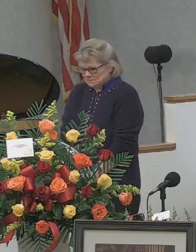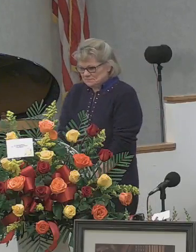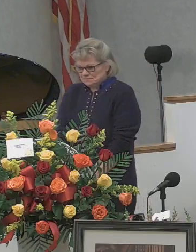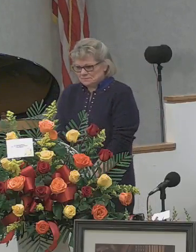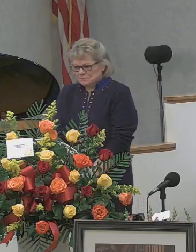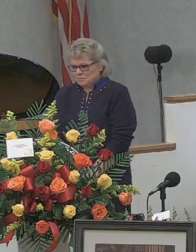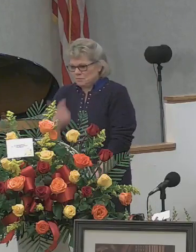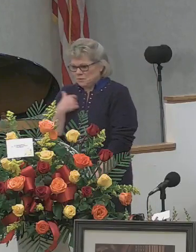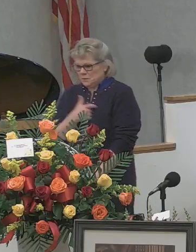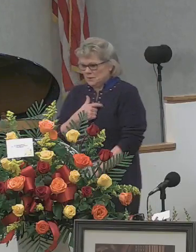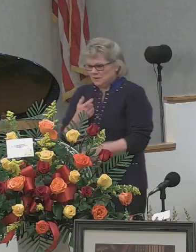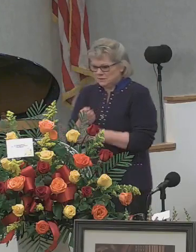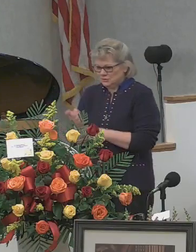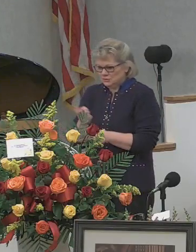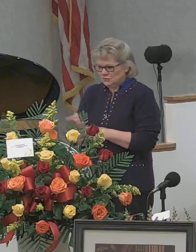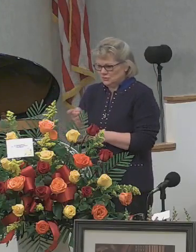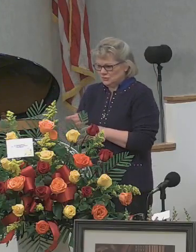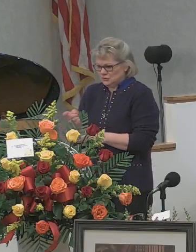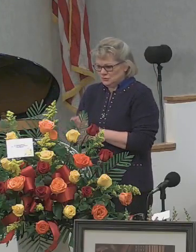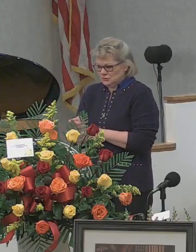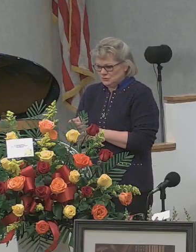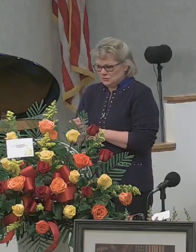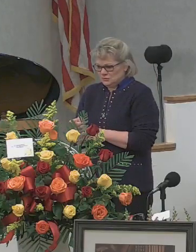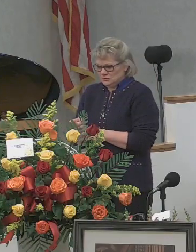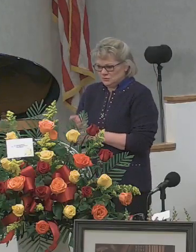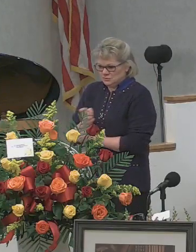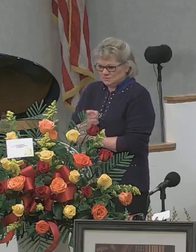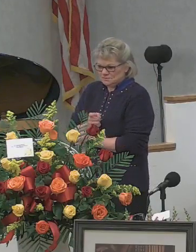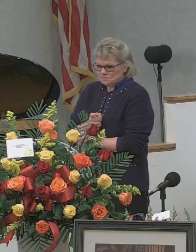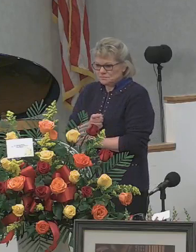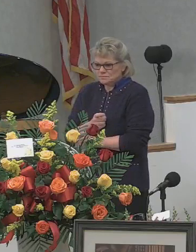And we used to joke about that all the time, especially at the dinner table.